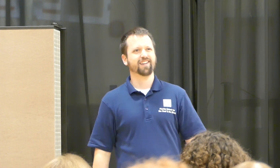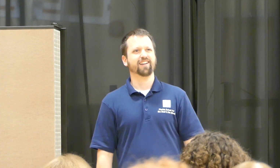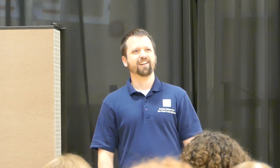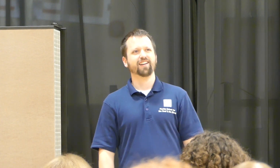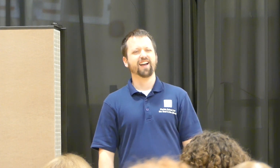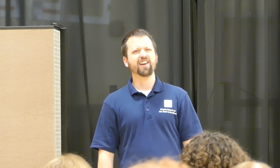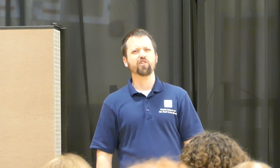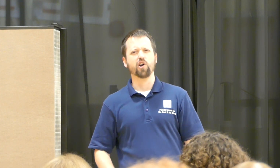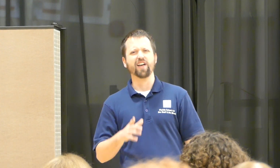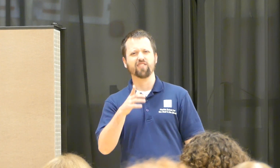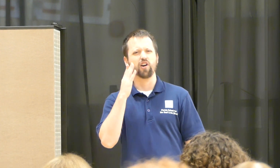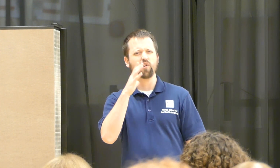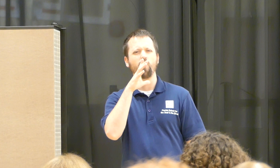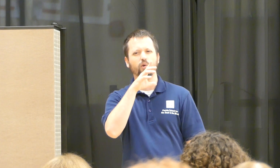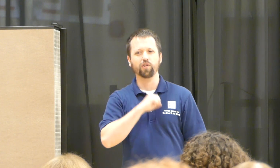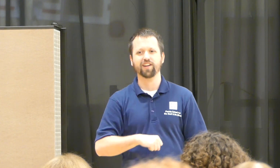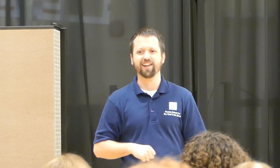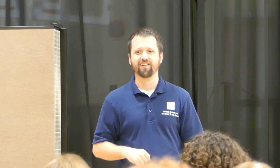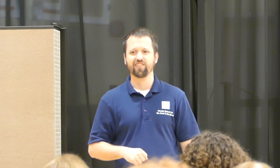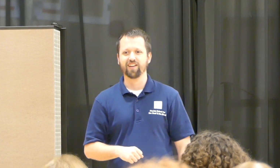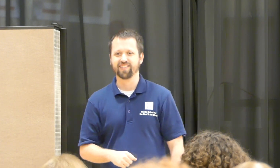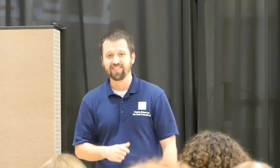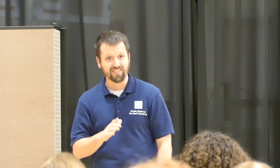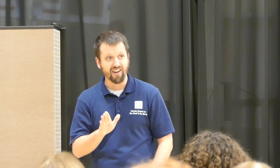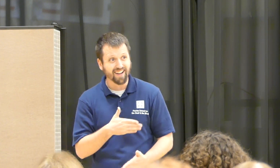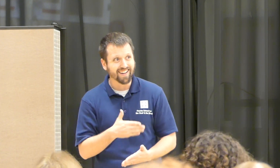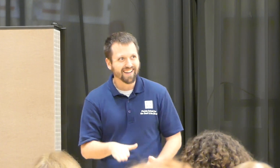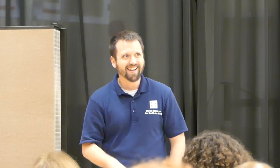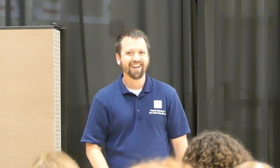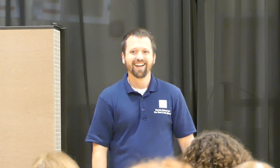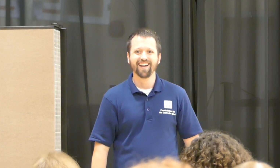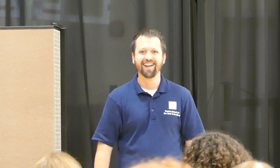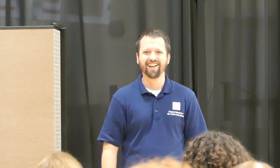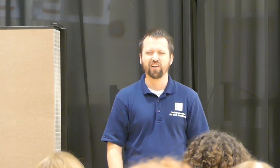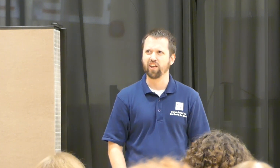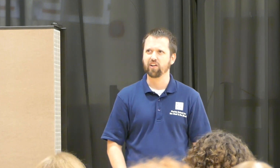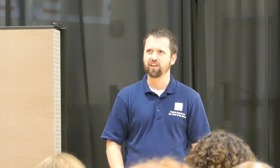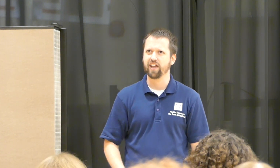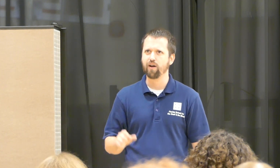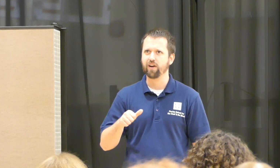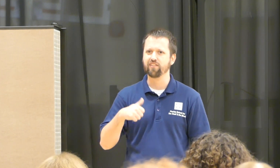how do you know that song? You're old. And I was like, that's a song? And they're like, yeah, well,